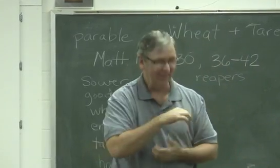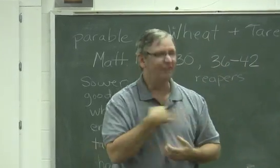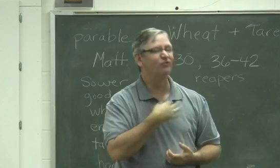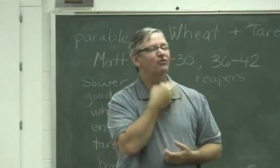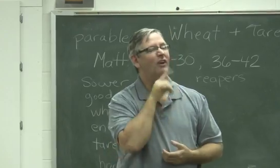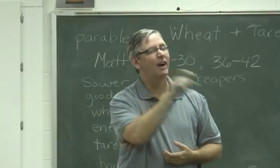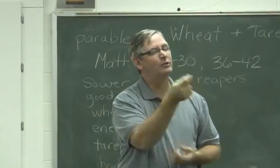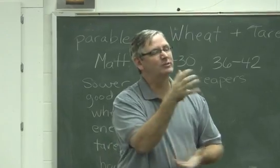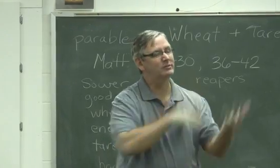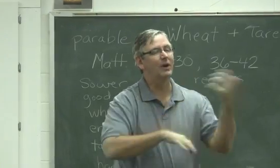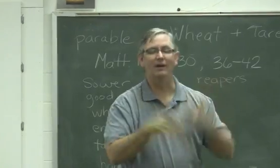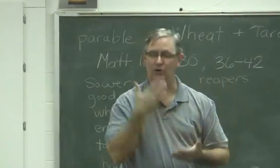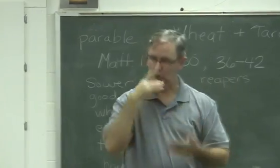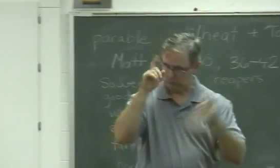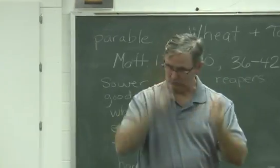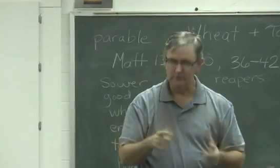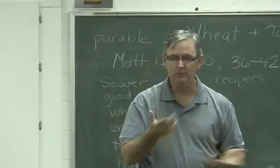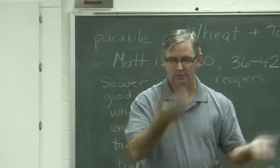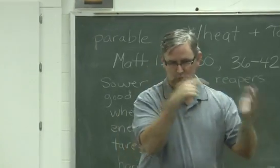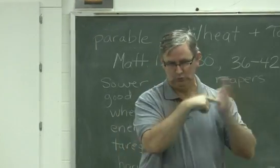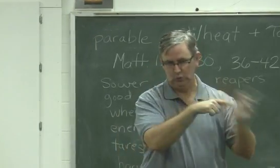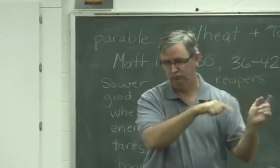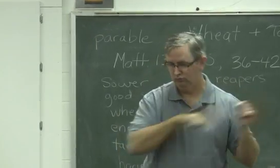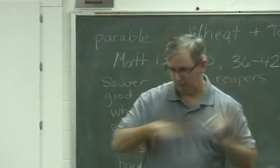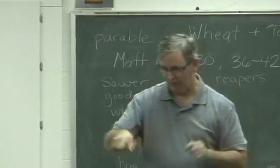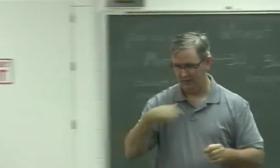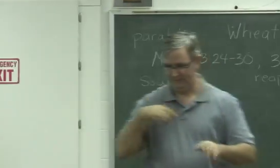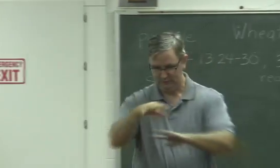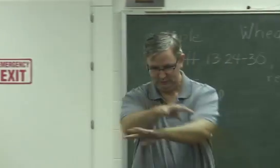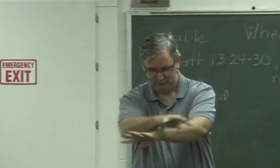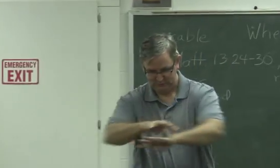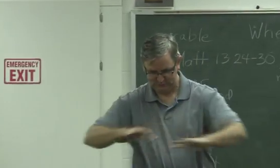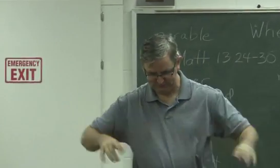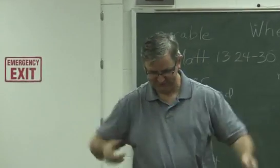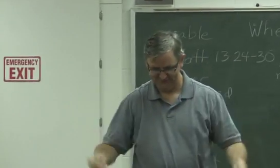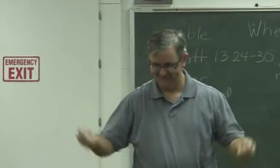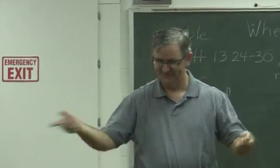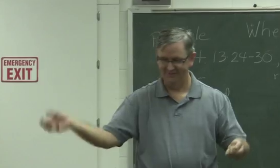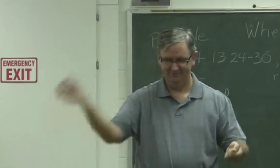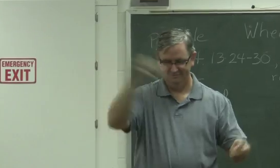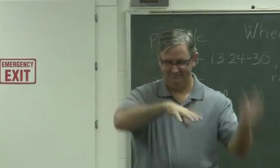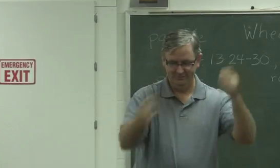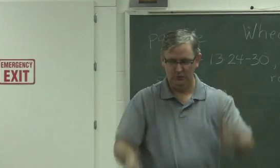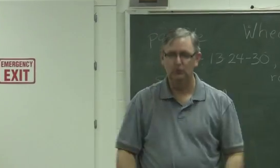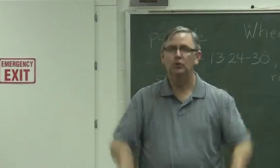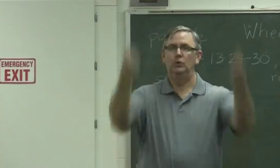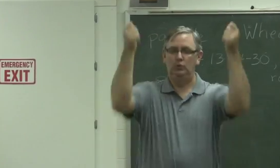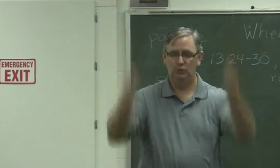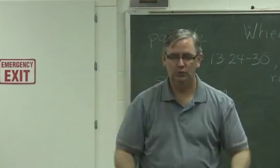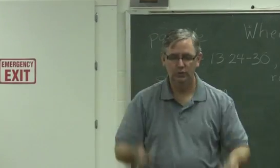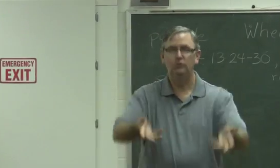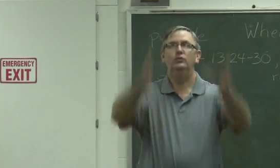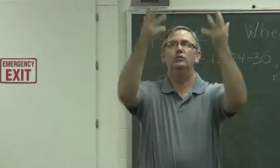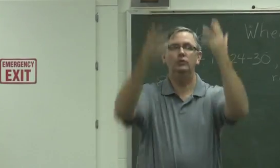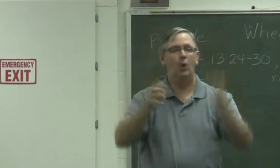wheat. I asked the farmer one time, what do you do when how do you separate the wheat from the